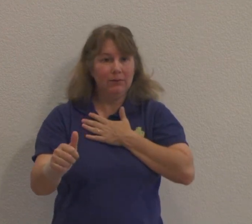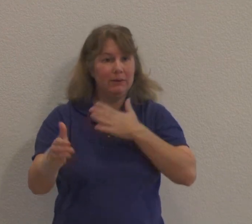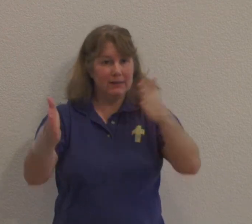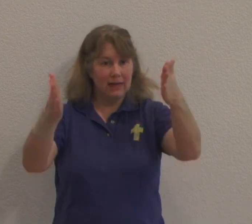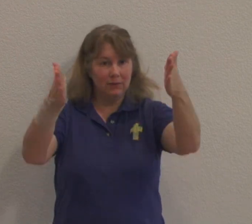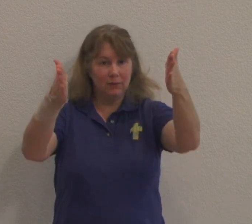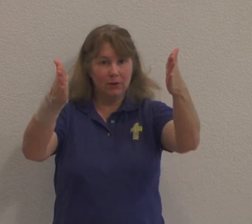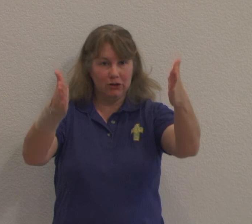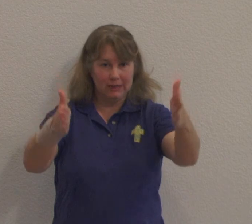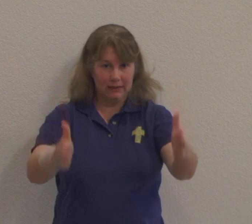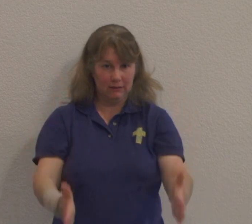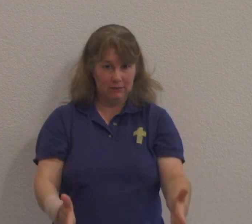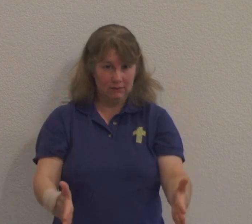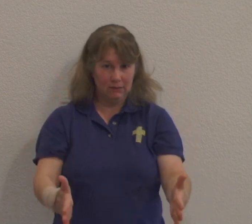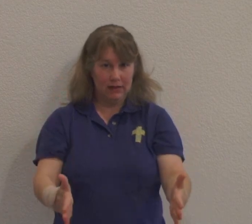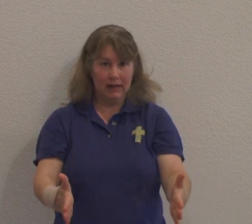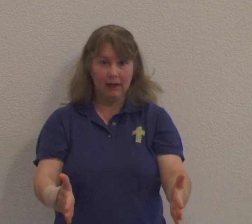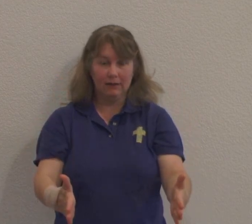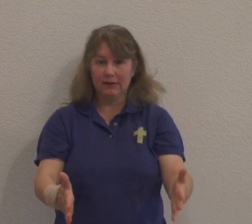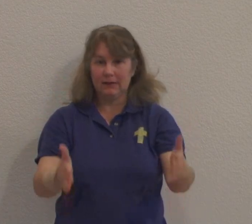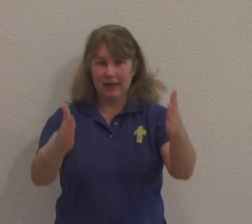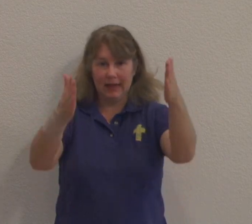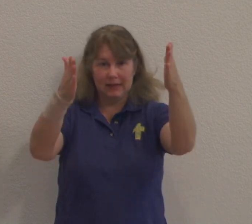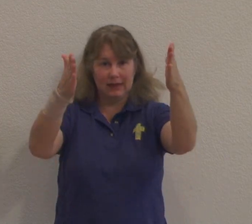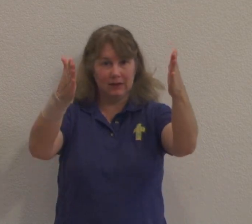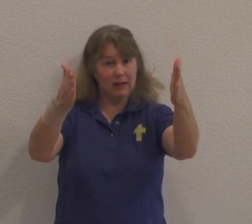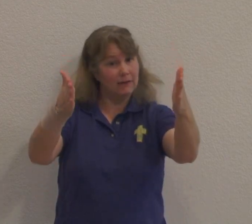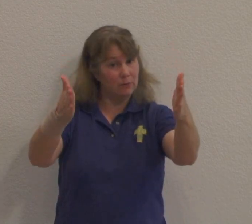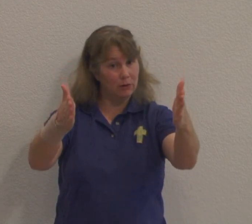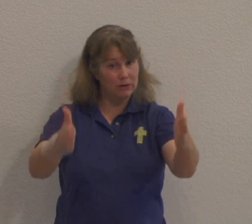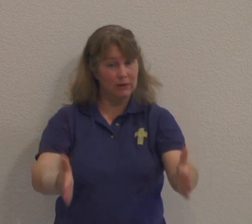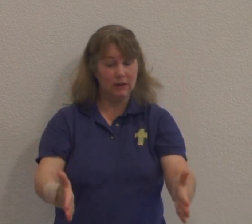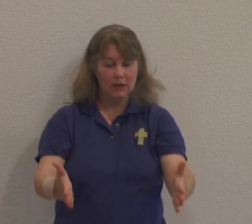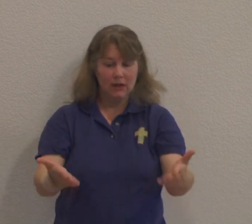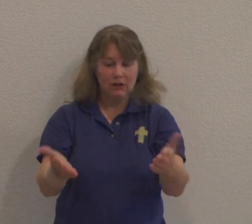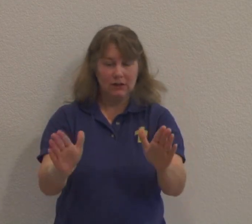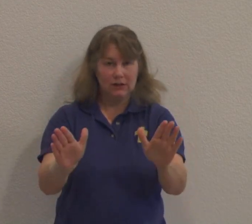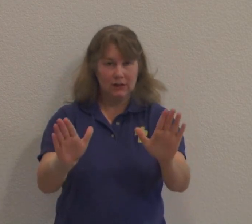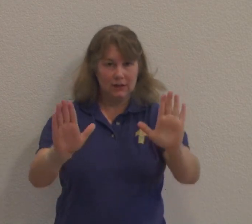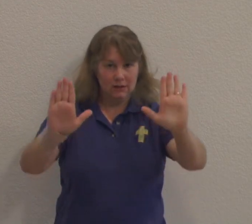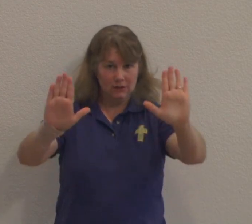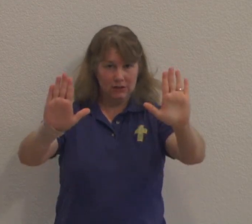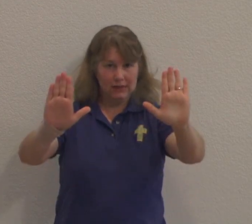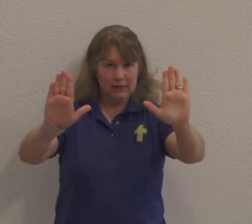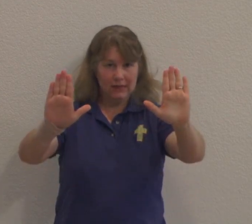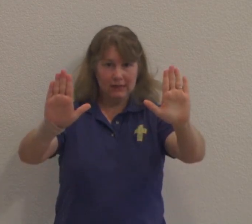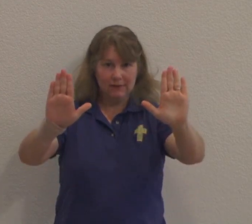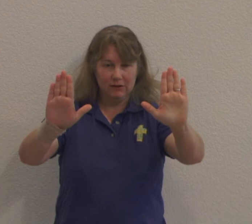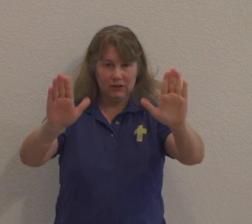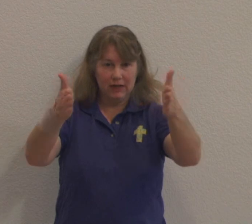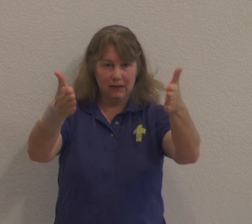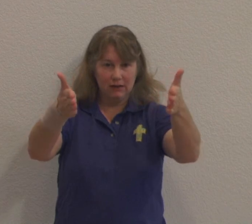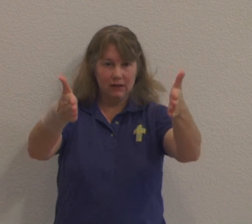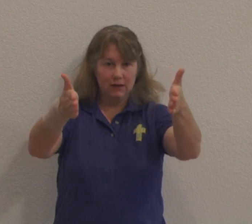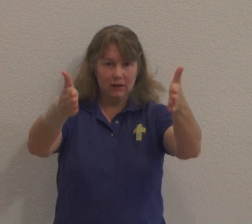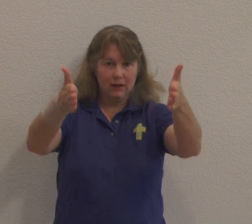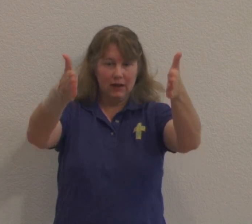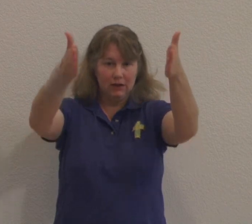would be sign the word person. Okay? And this is the ASL sign for person. Just like this, fingers together, and it's